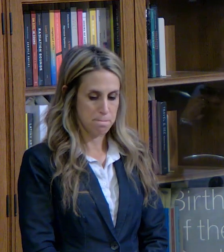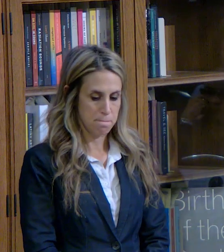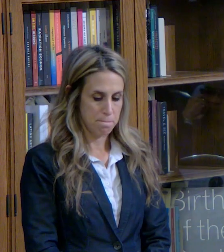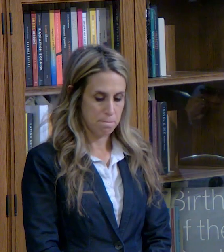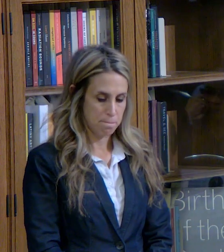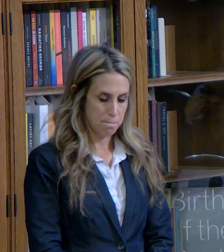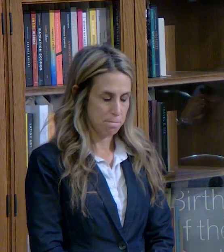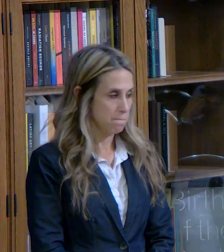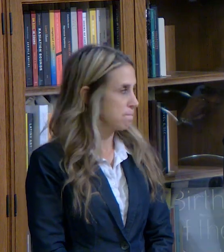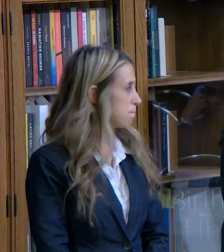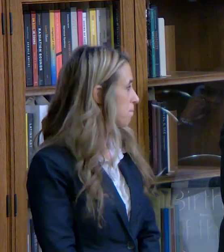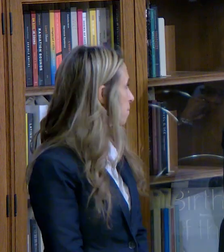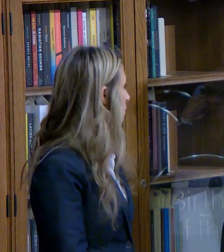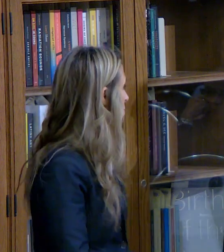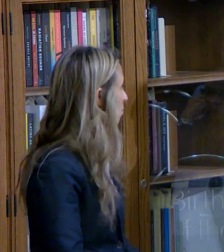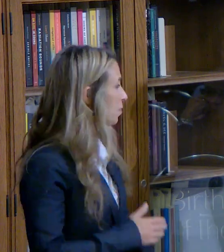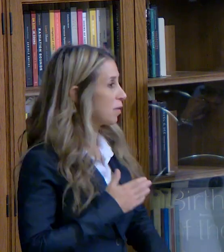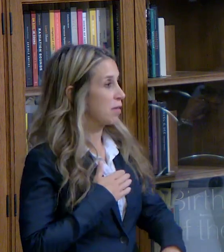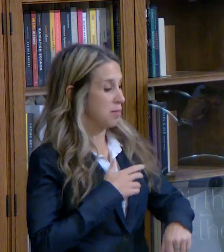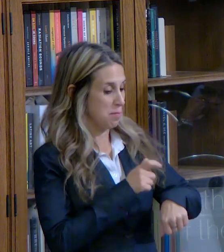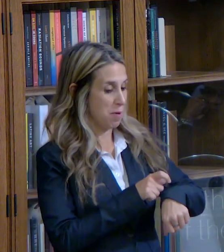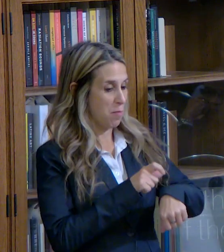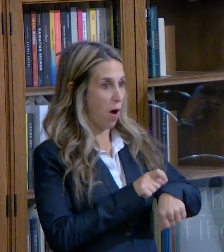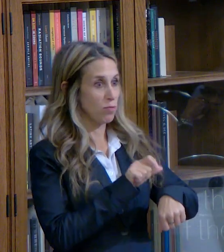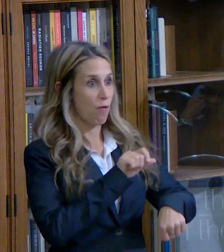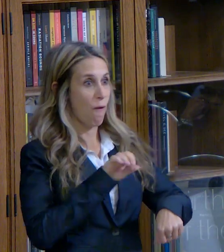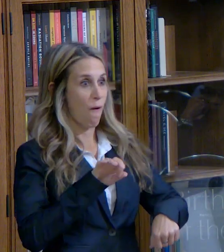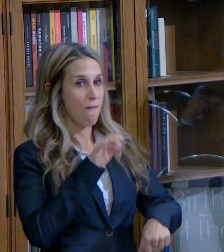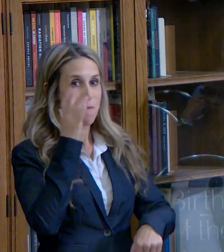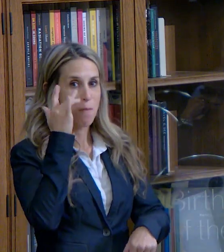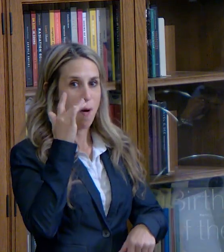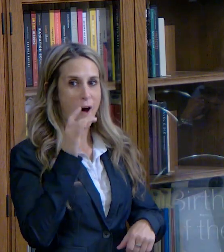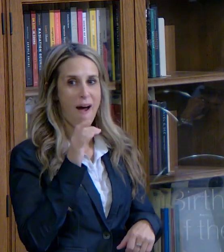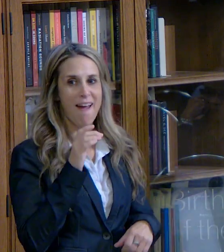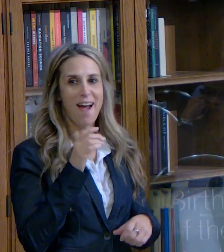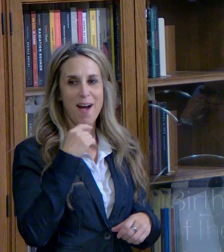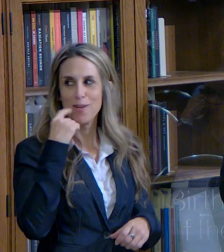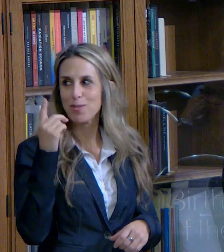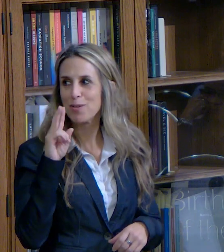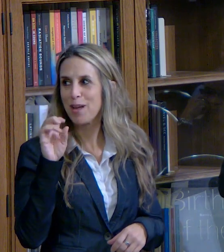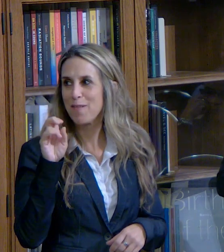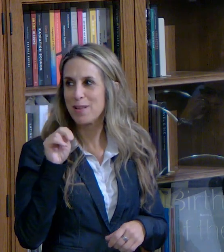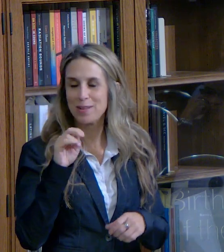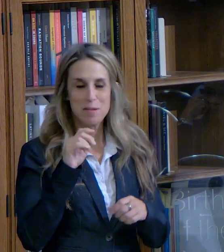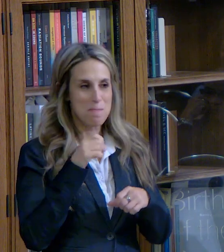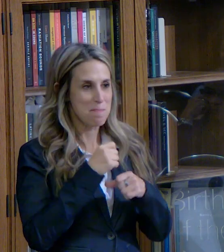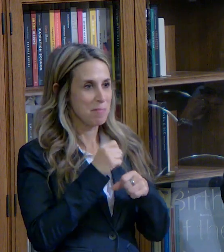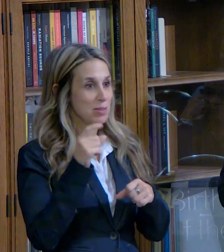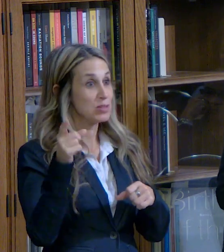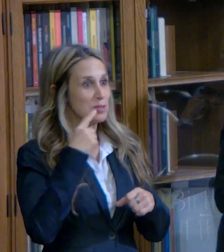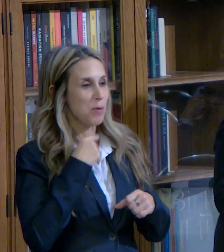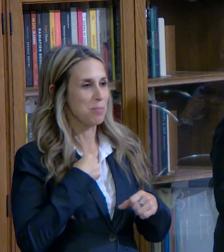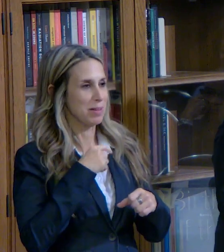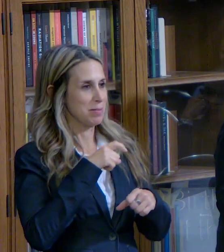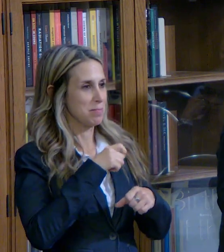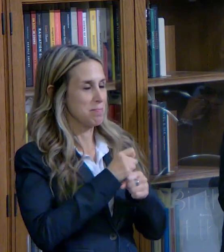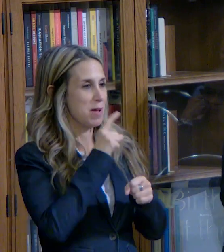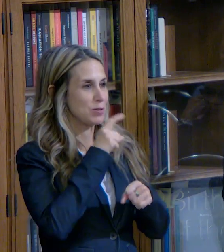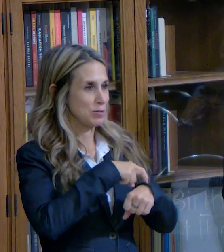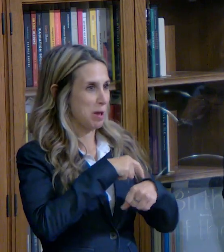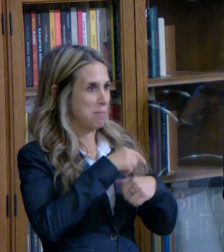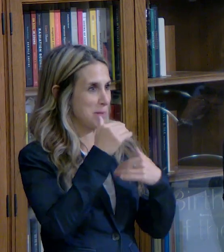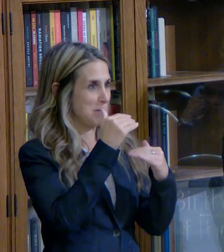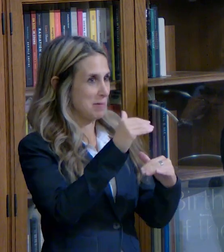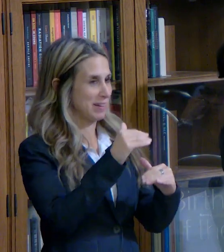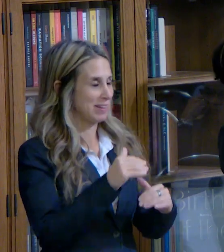have took my watch off because Evelyn told me to make sure I stay within the time limit so I want to make sure I do that you can talk as long as you